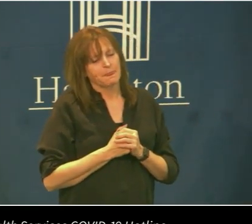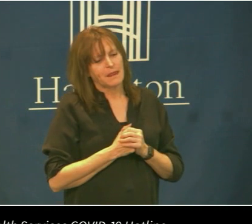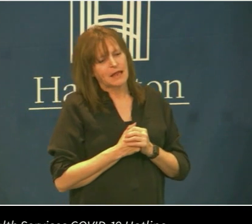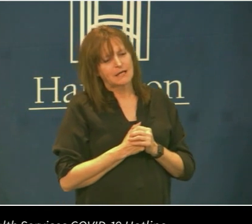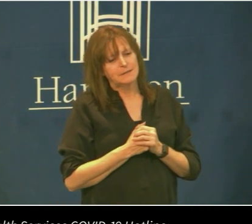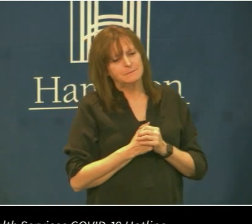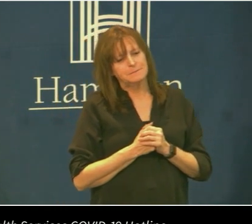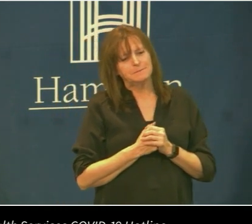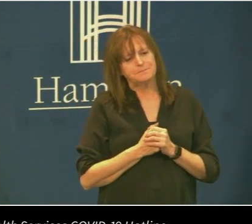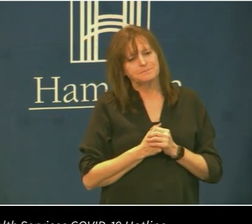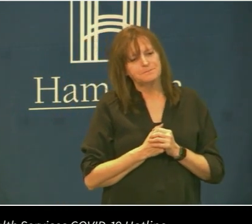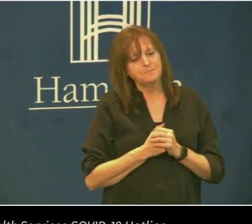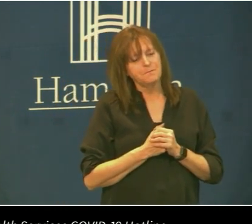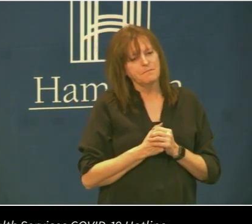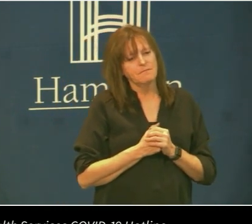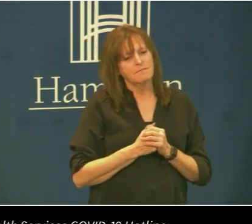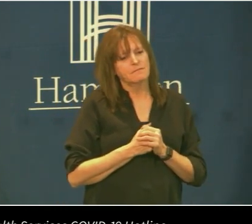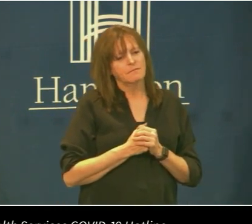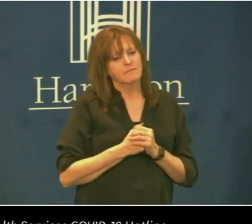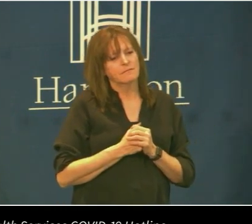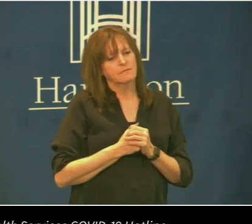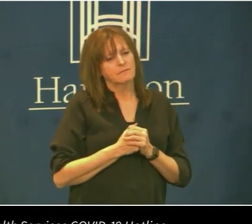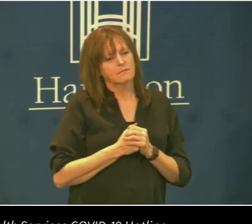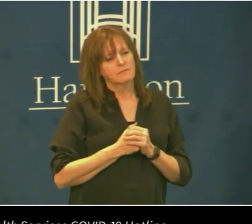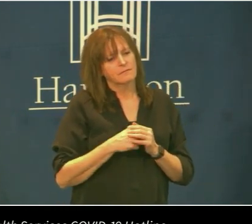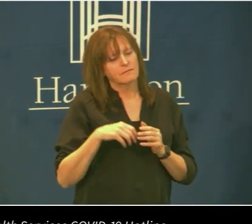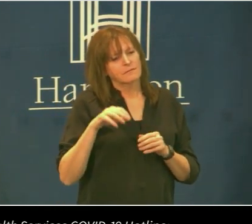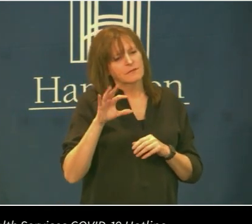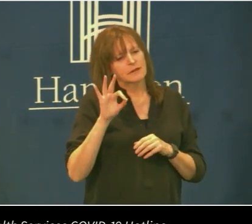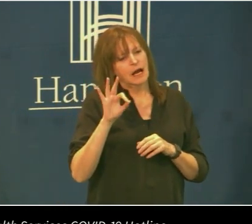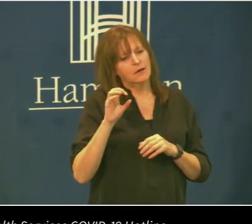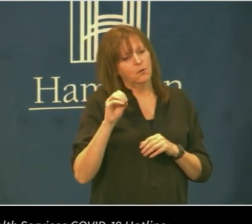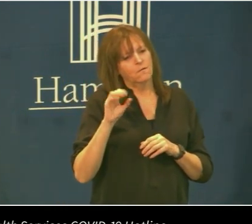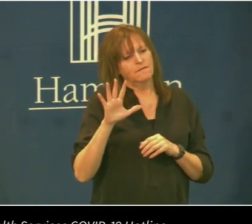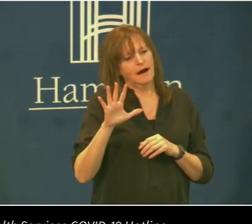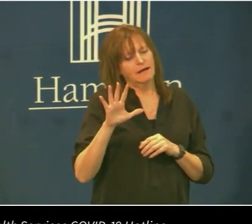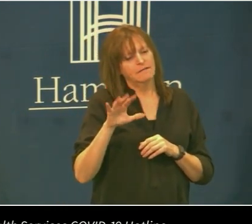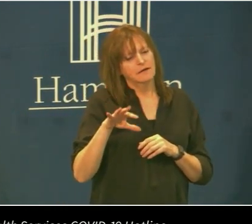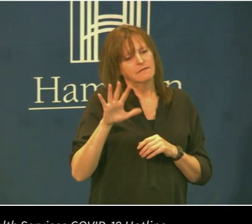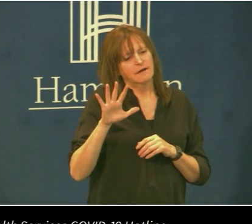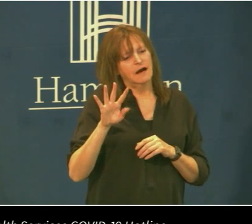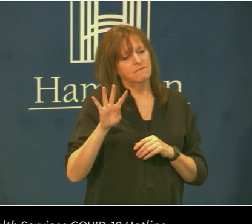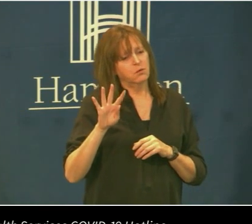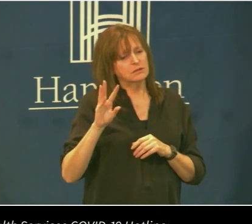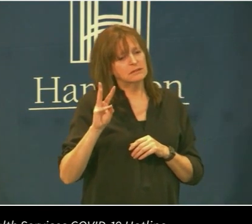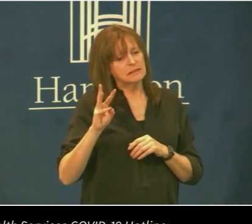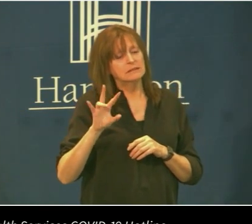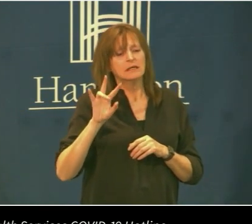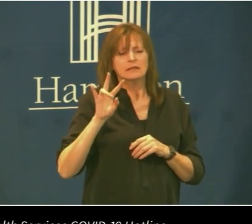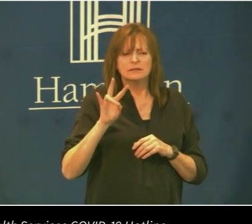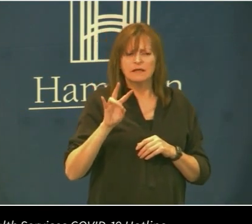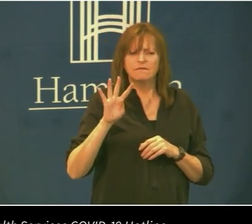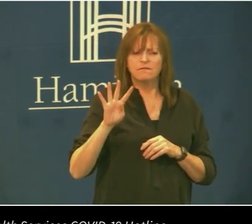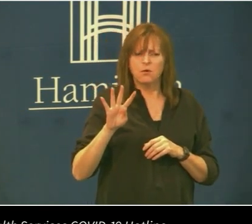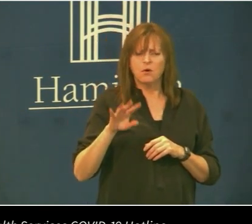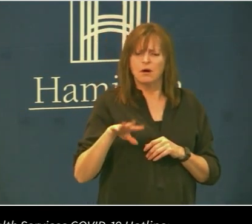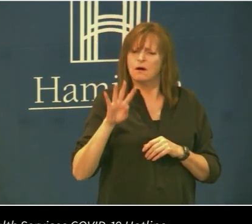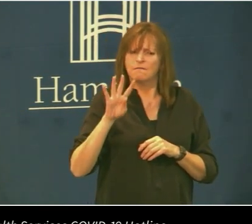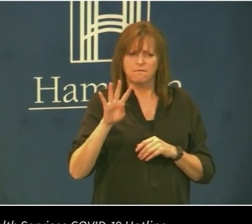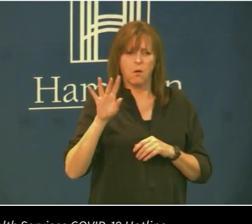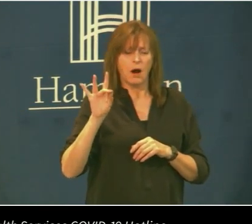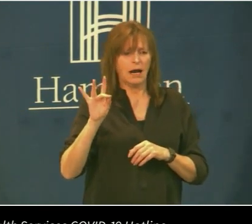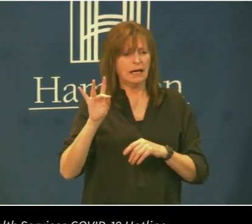905-974-9848 for Hamilton Public Health. And I would underline anyone that is feeling symptoms,